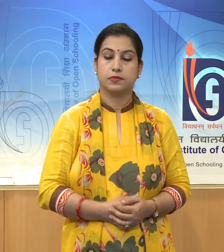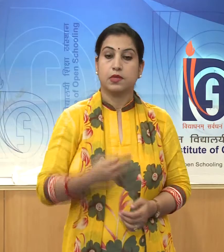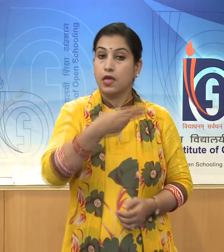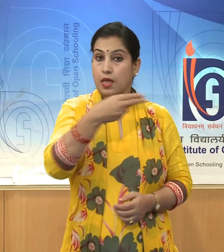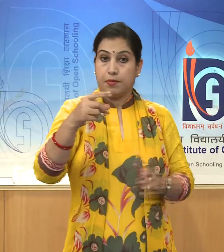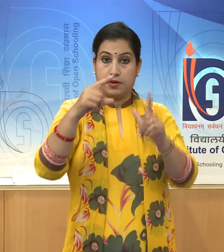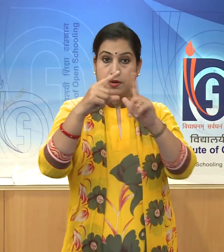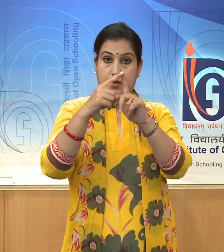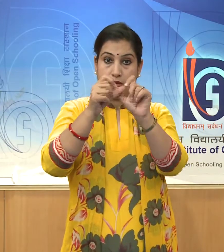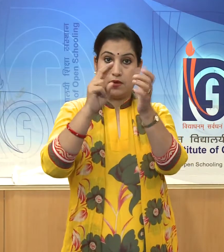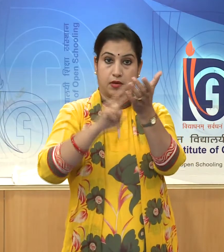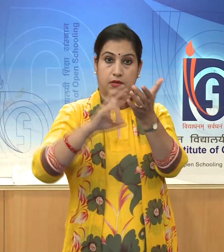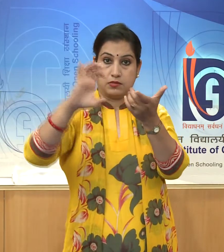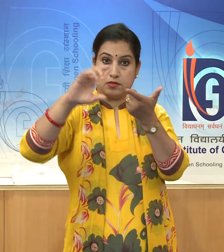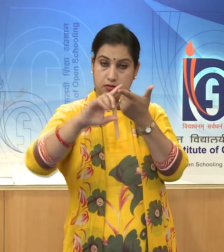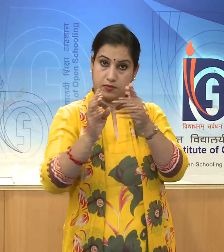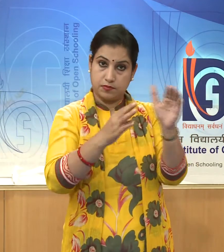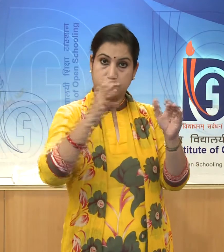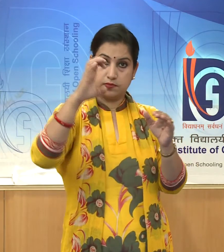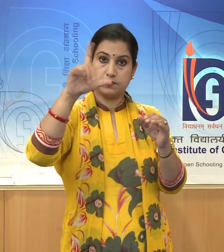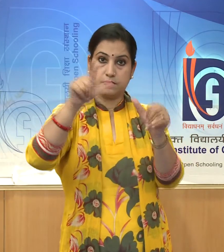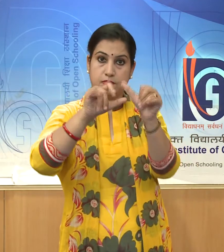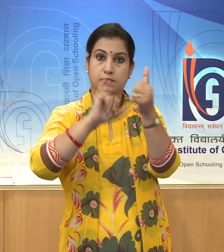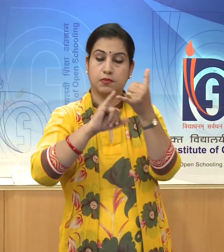Dance Class is another painting